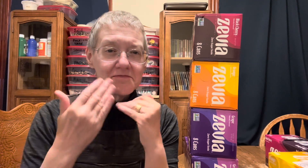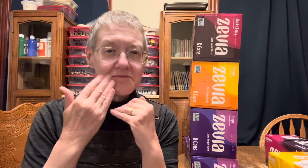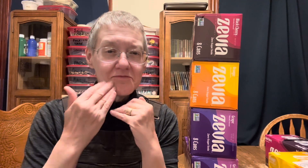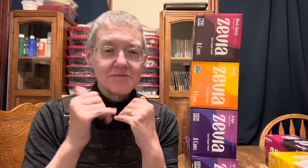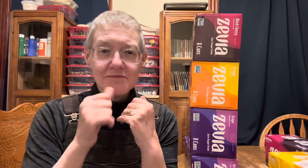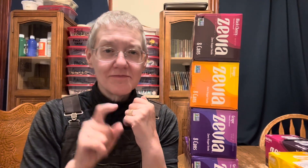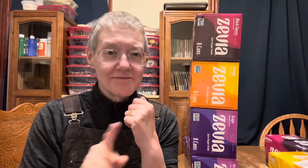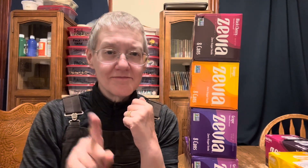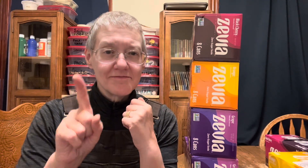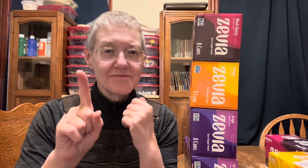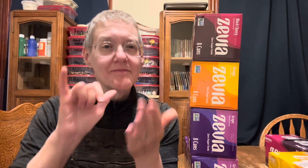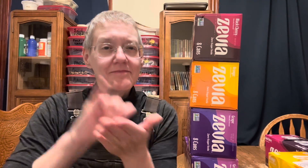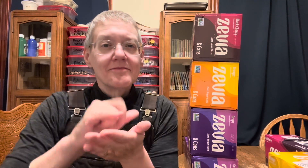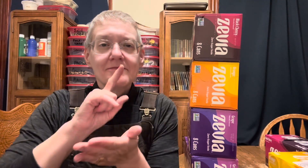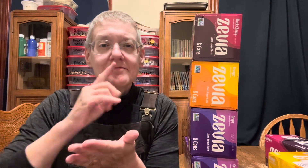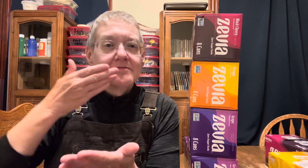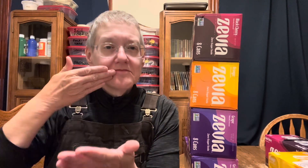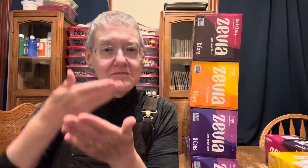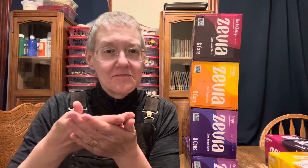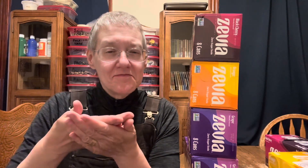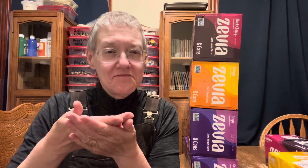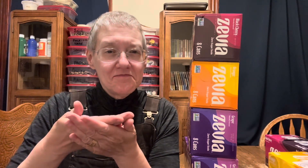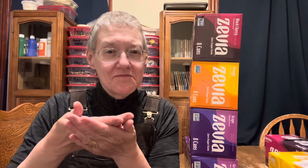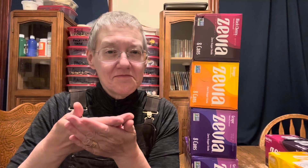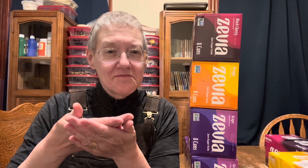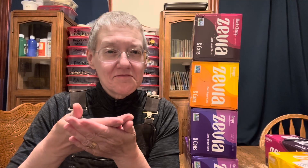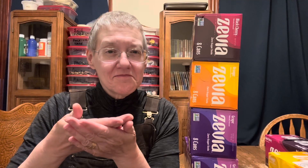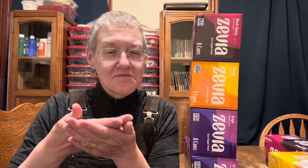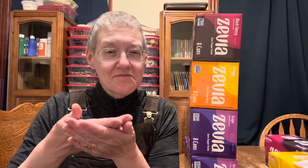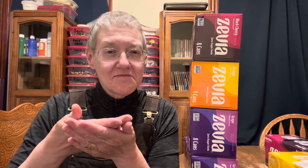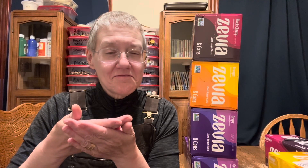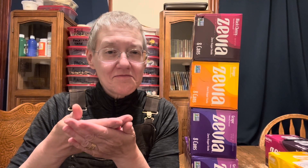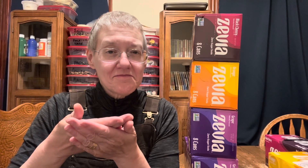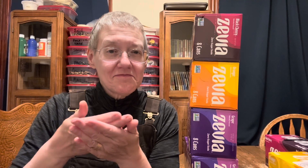sugar. That's your goal. That's what good is.